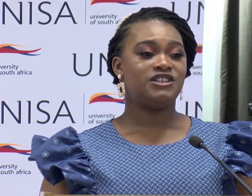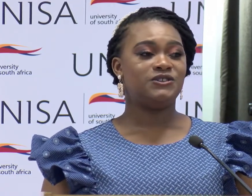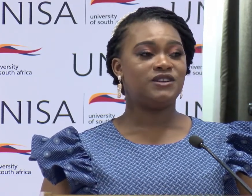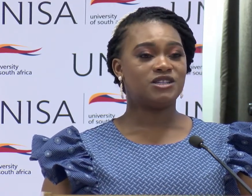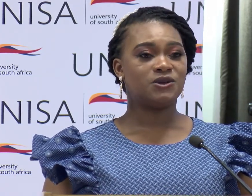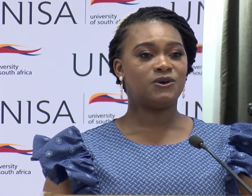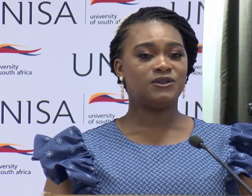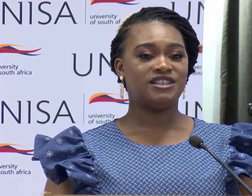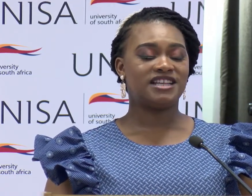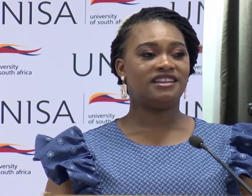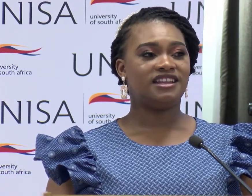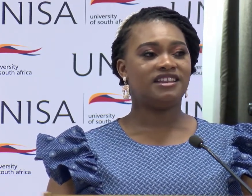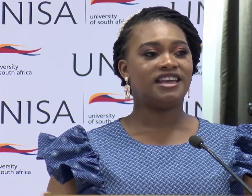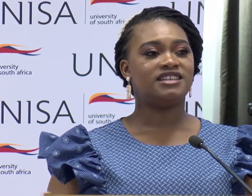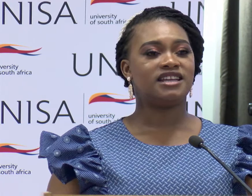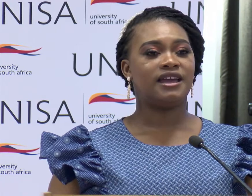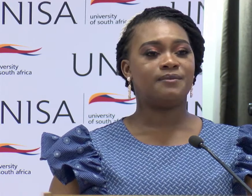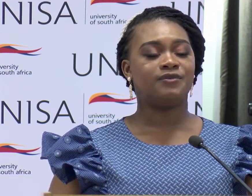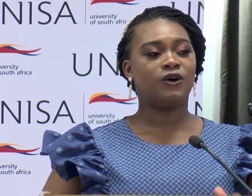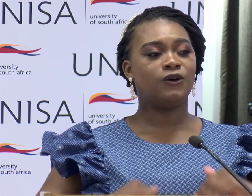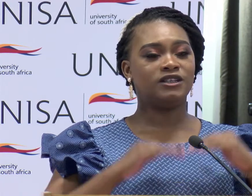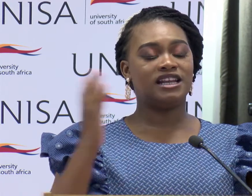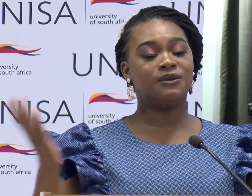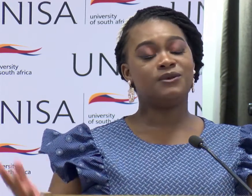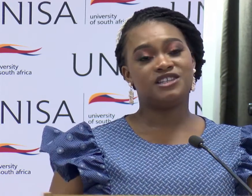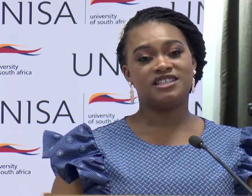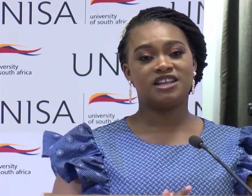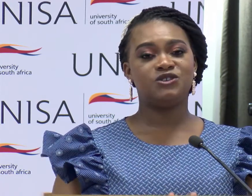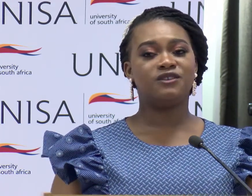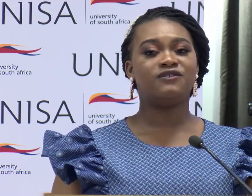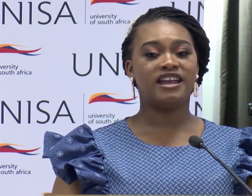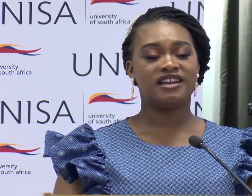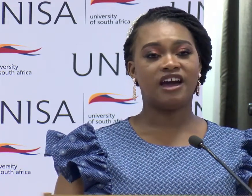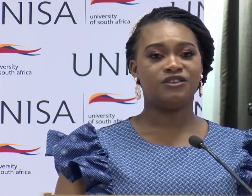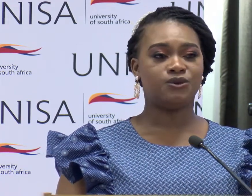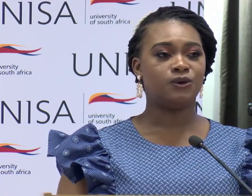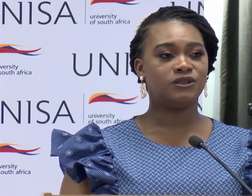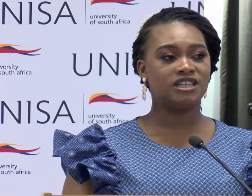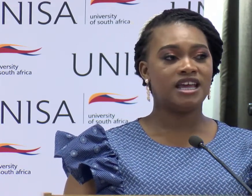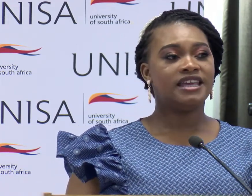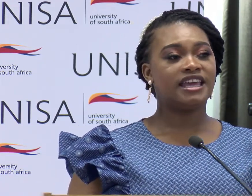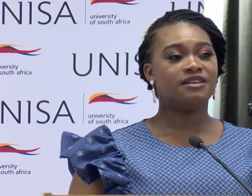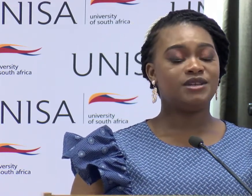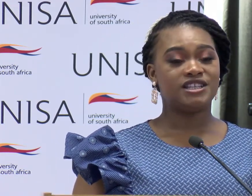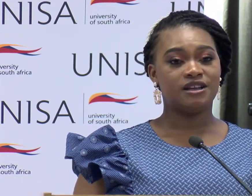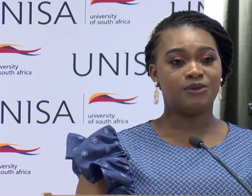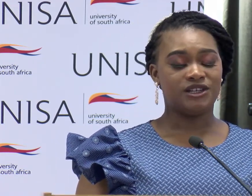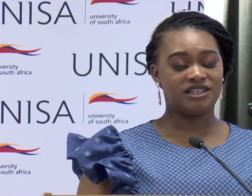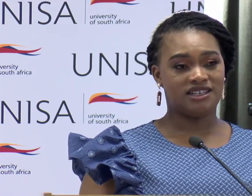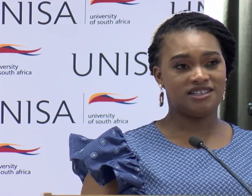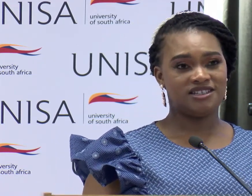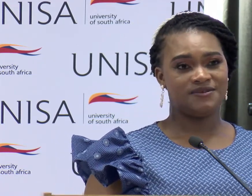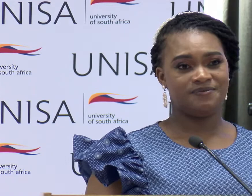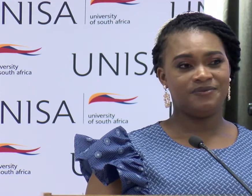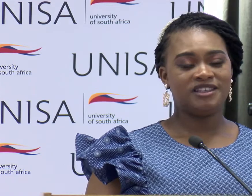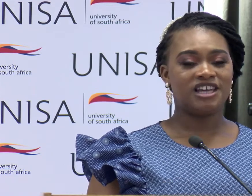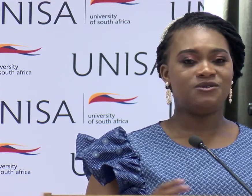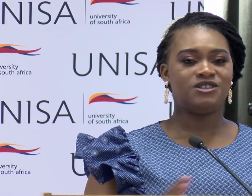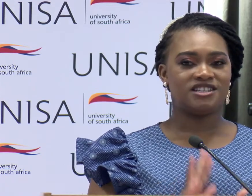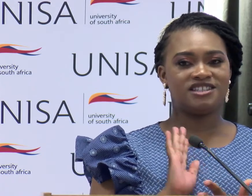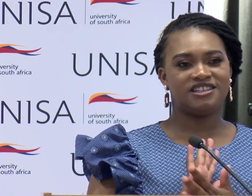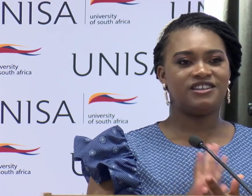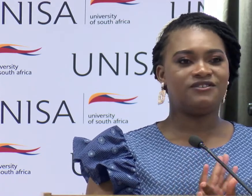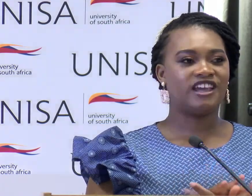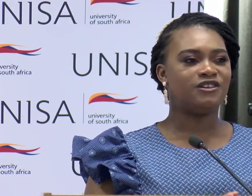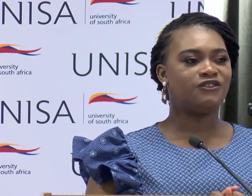blessed that UNESCO decided that all the languages that you can find around the world can be celebrated. Can